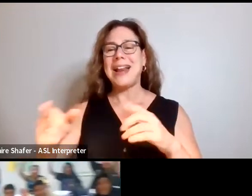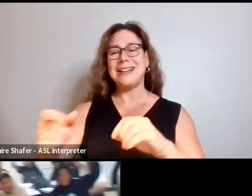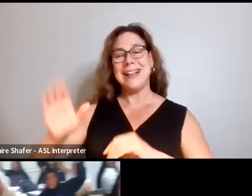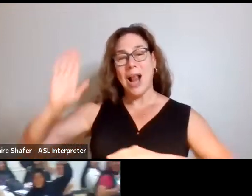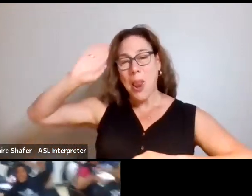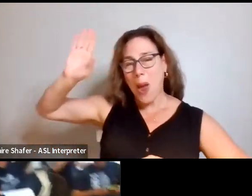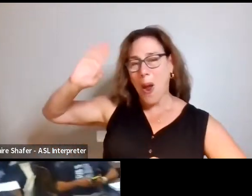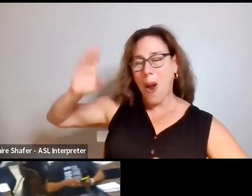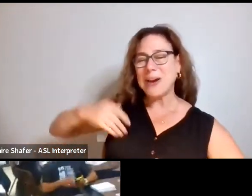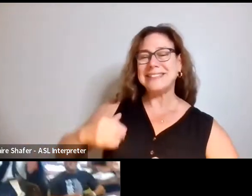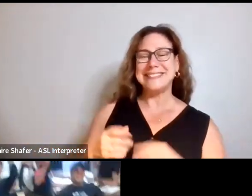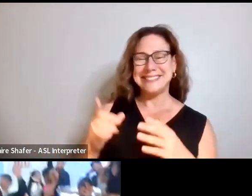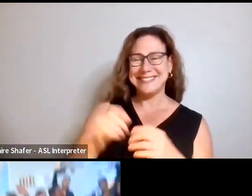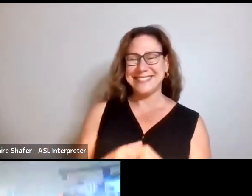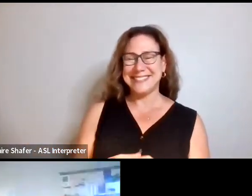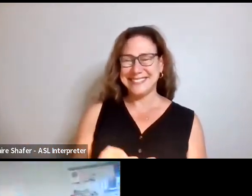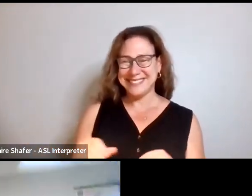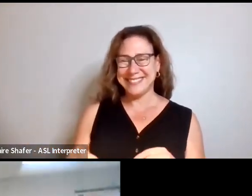Hey.